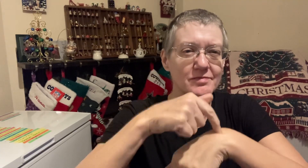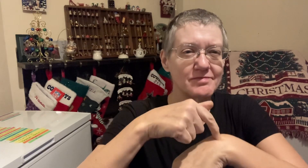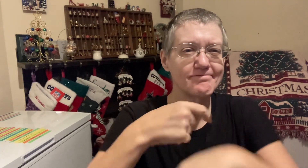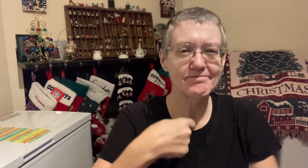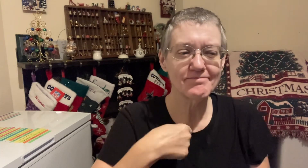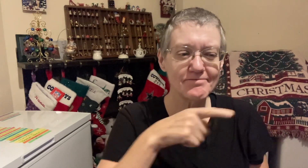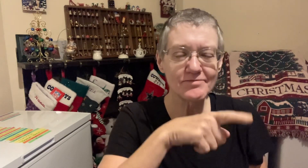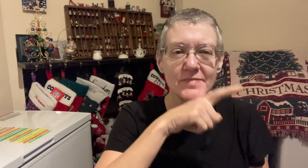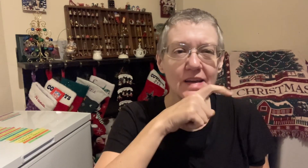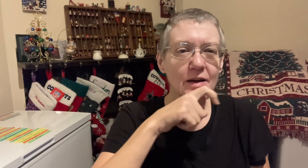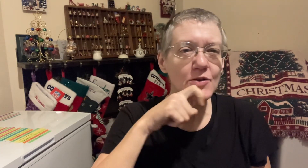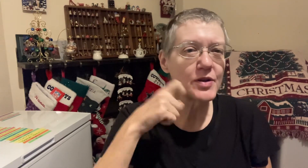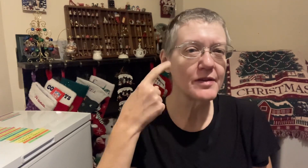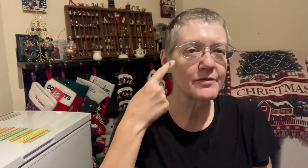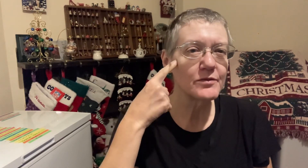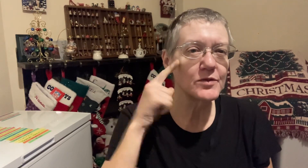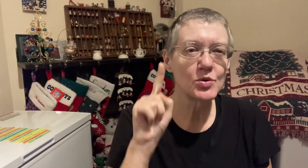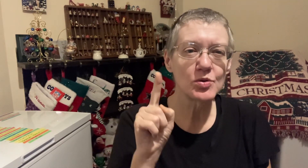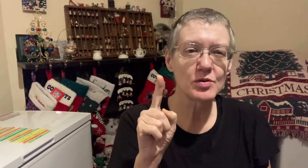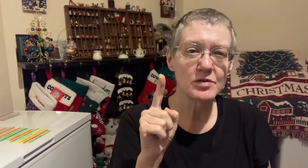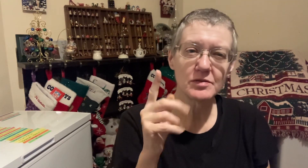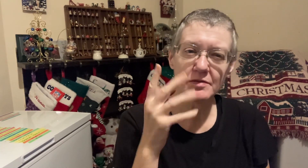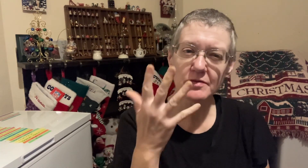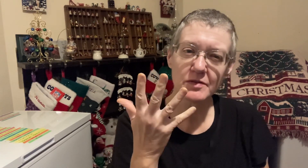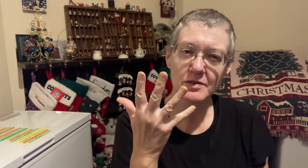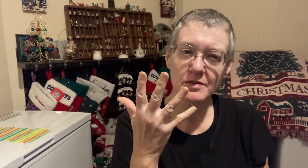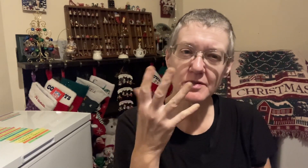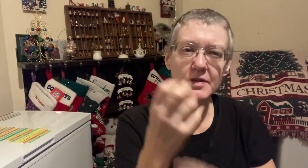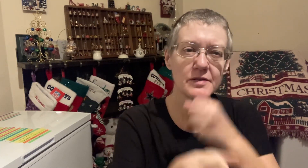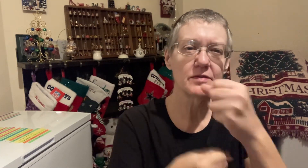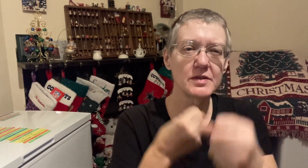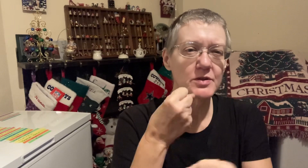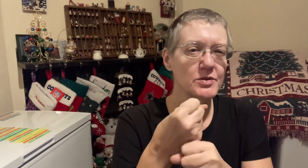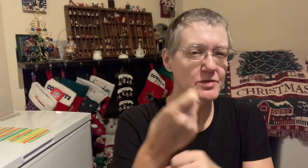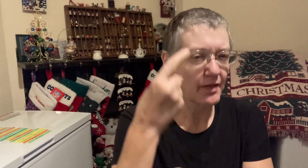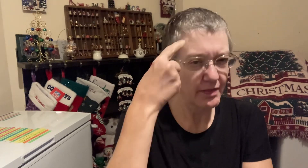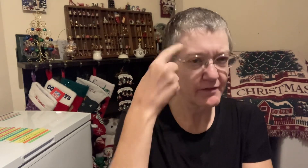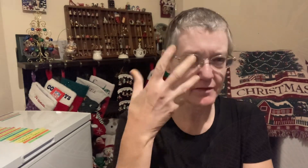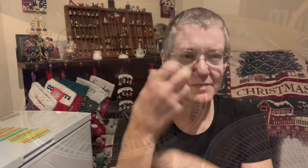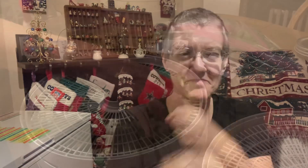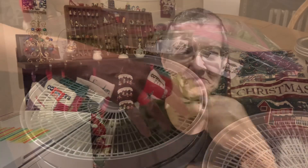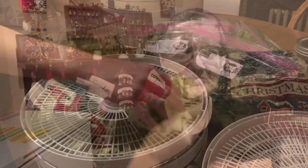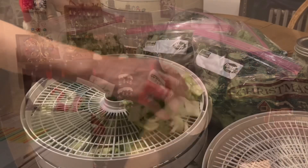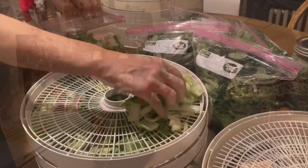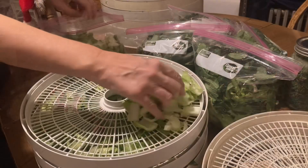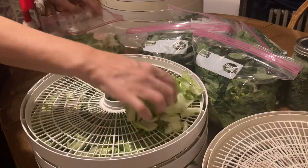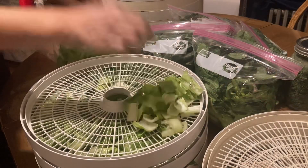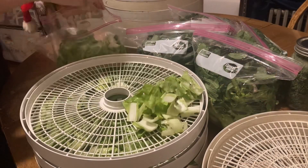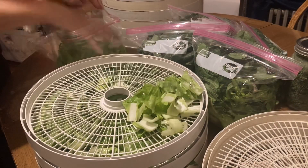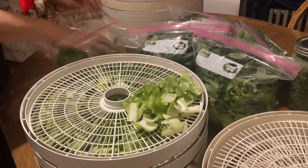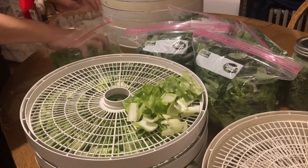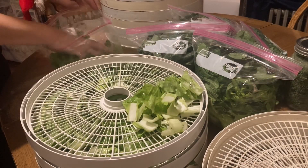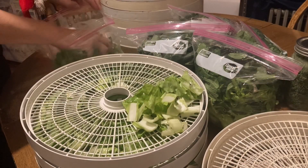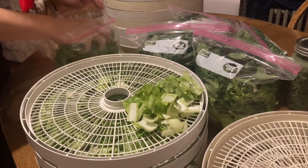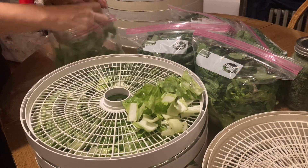out over time what works. I think I've been drying my greens for 5 or 6 years.